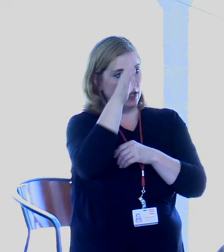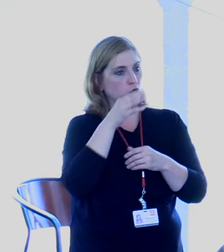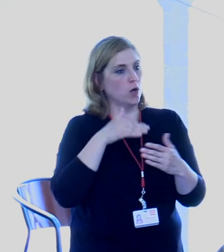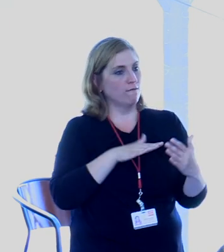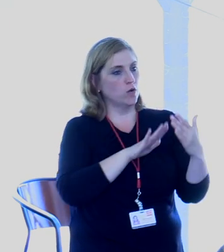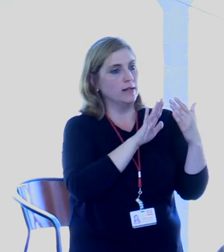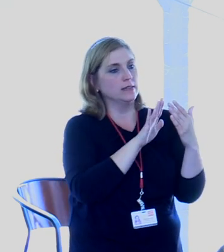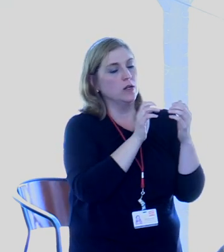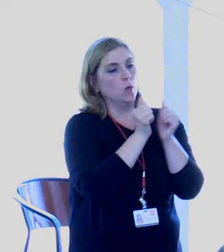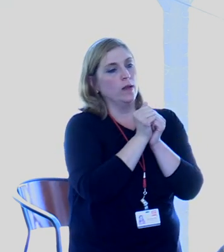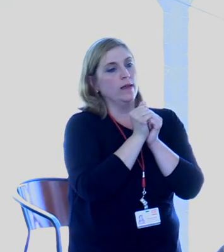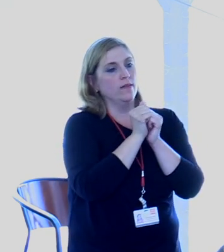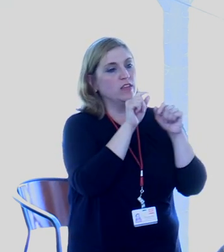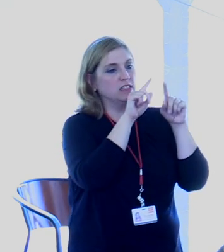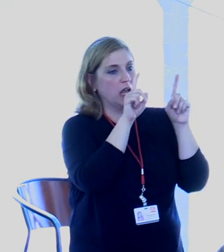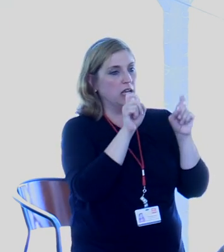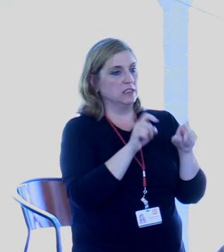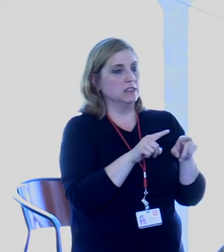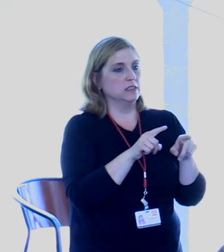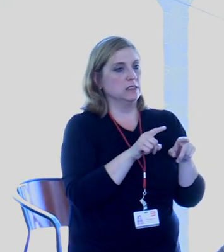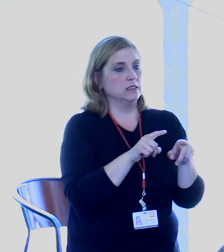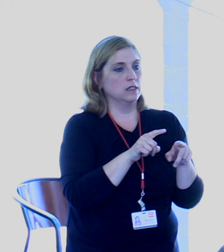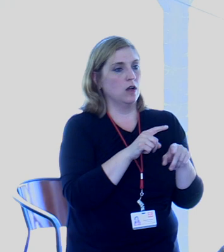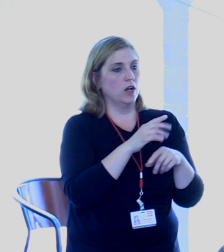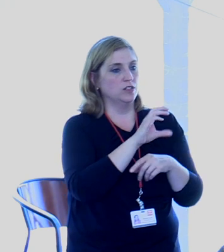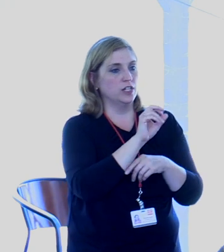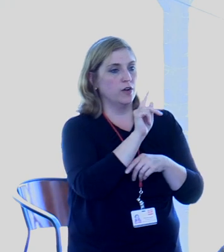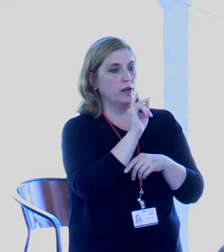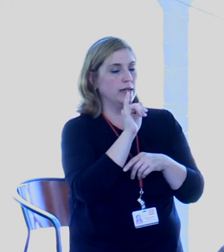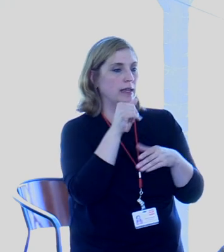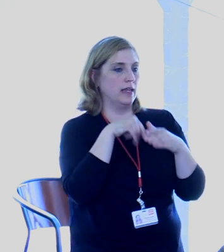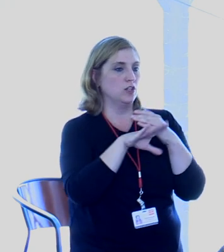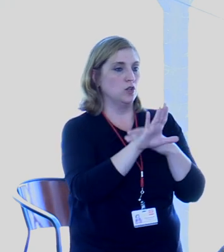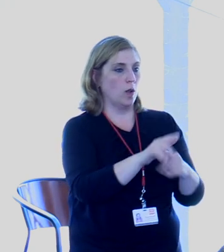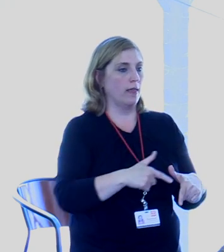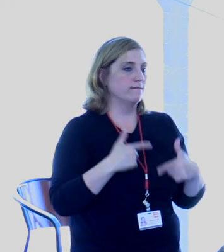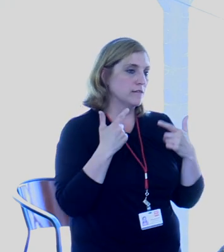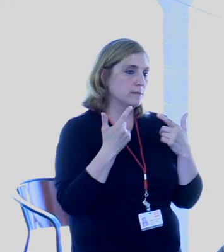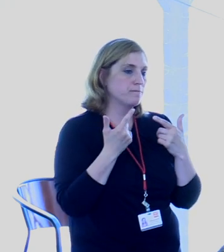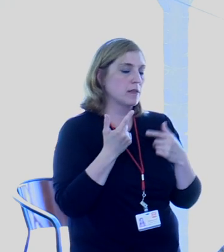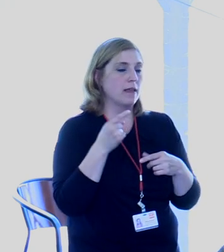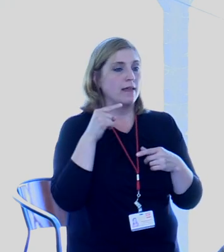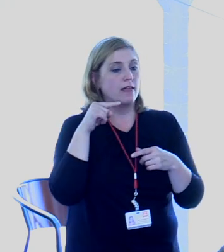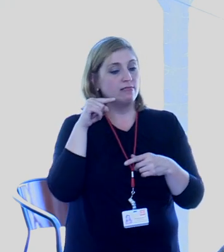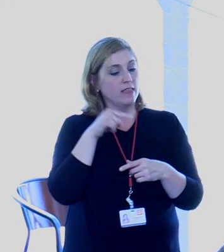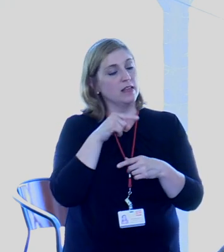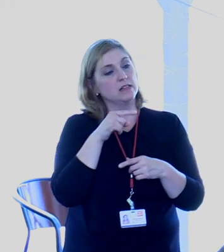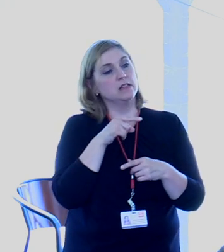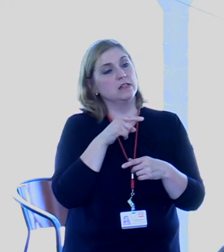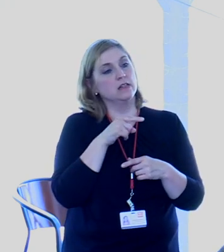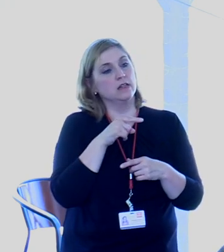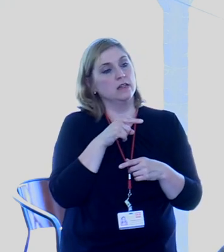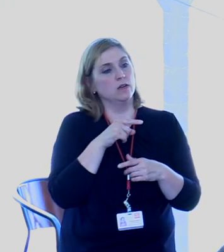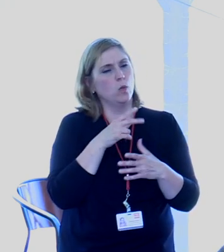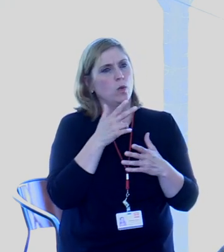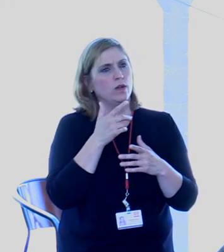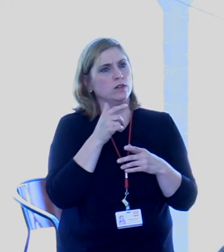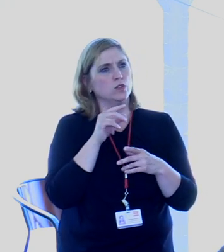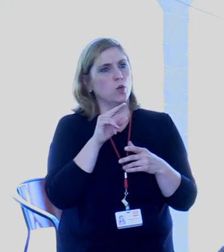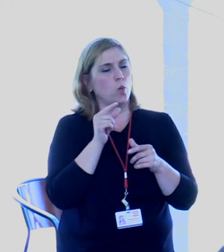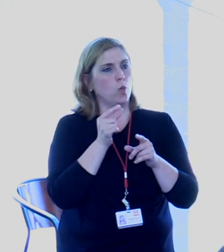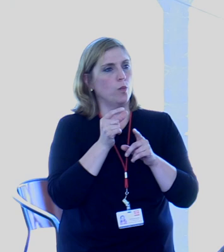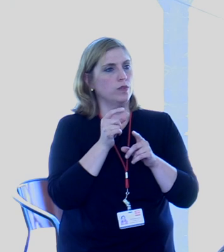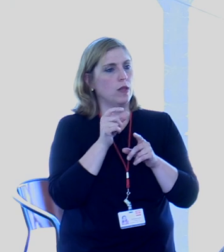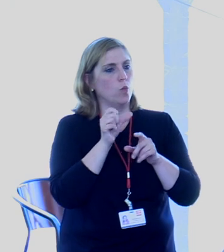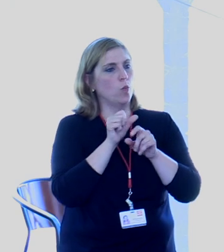confronted with the test to manifest charity in your life. This, in fact, is what's at work in the second